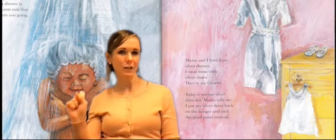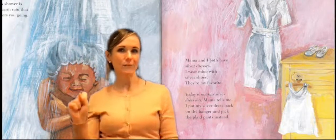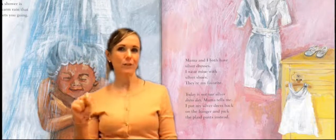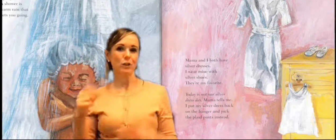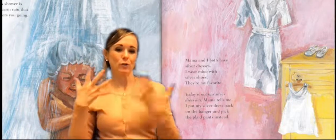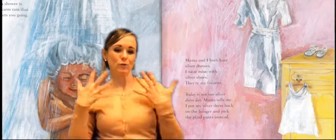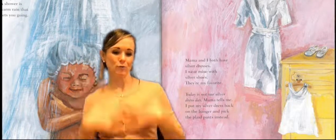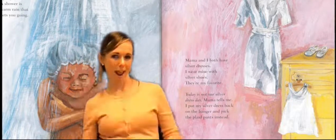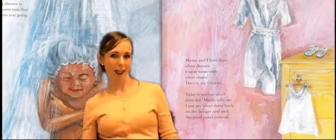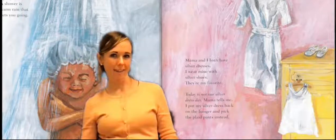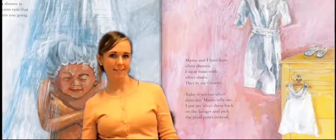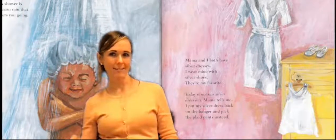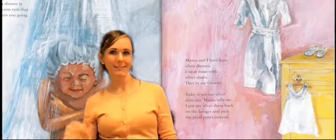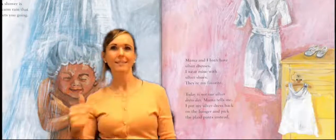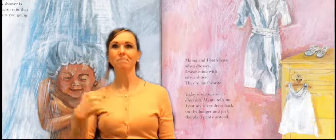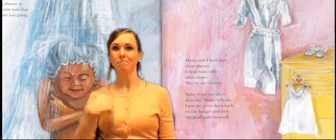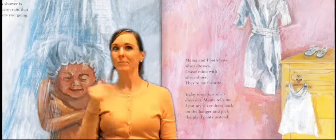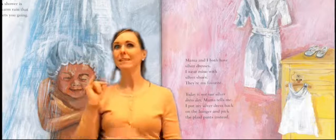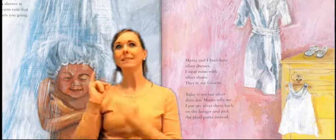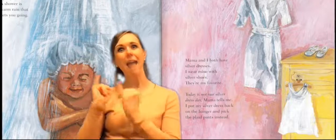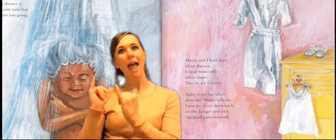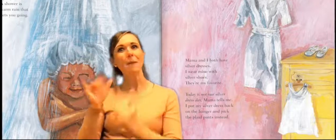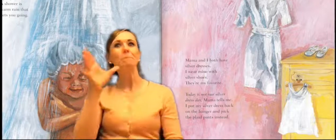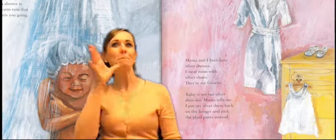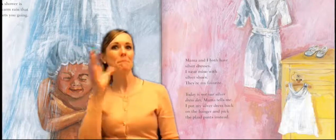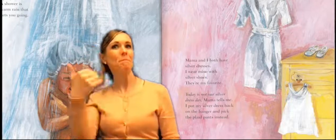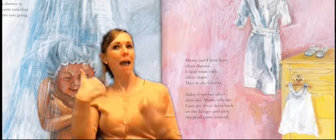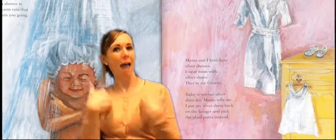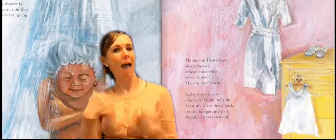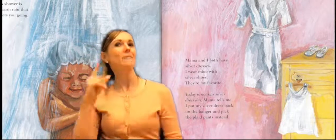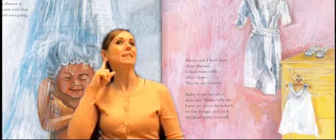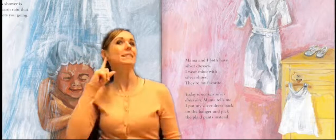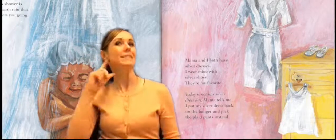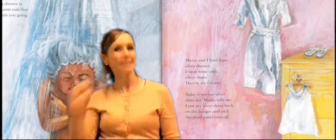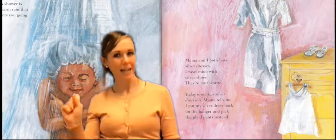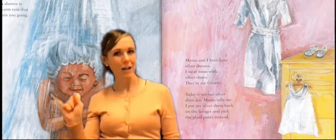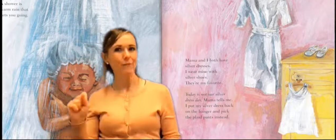Next, I see my silver dress.